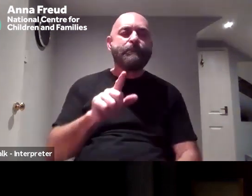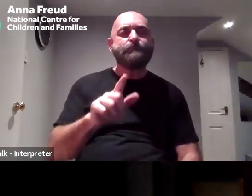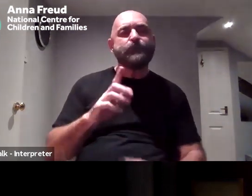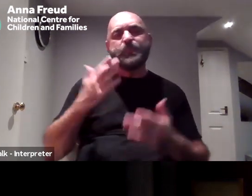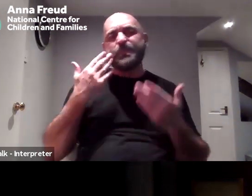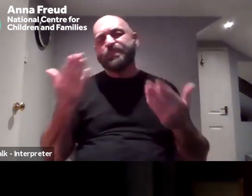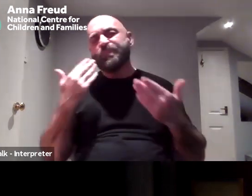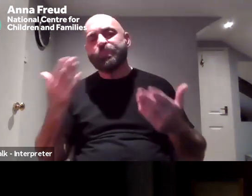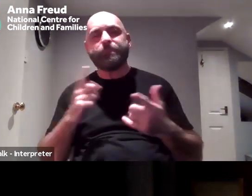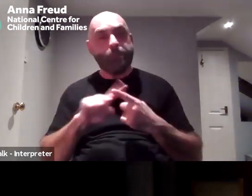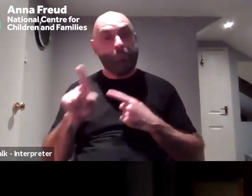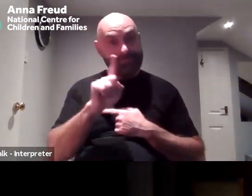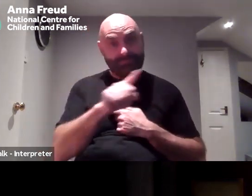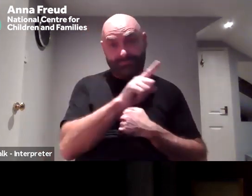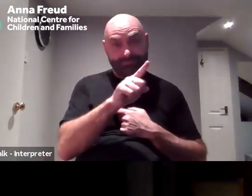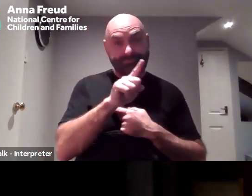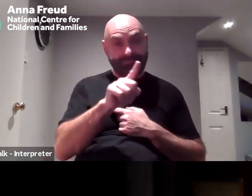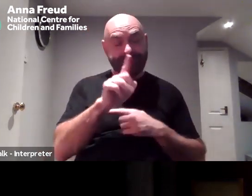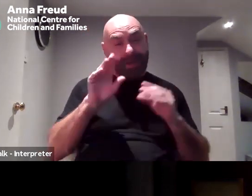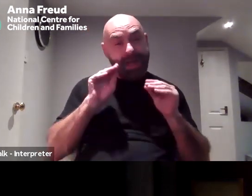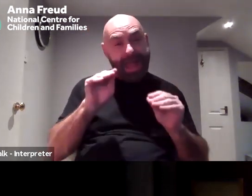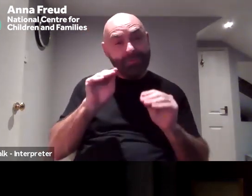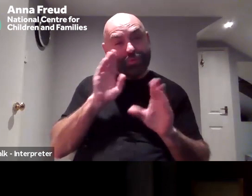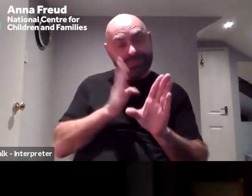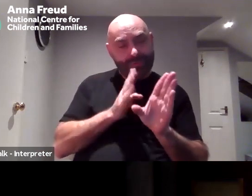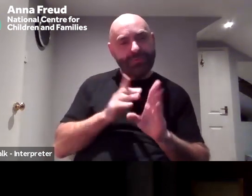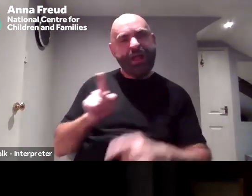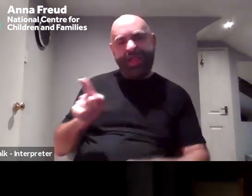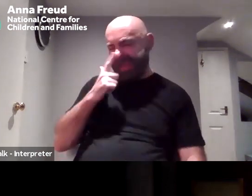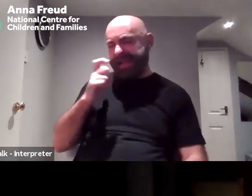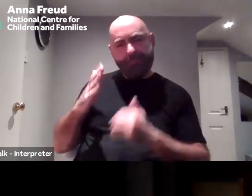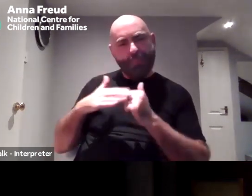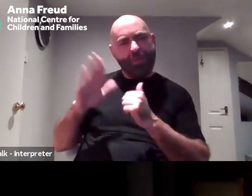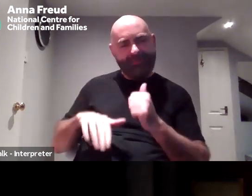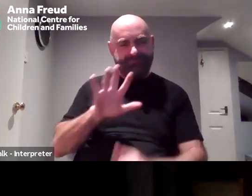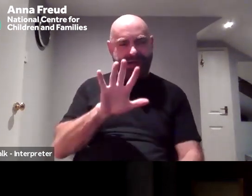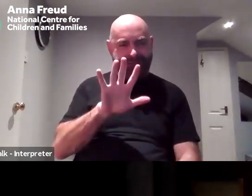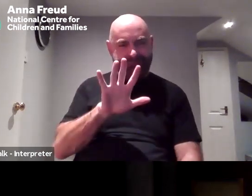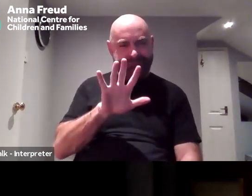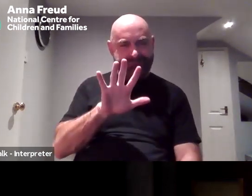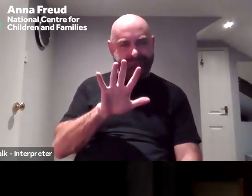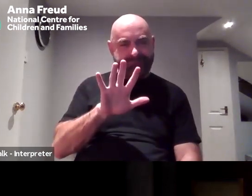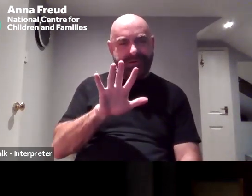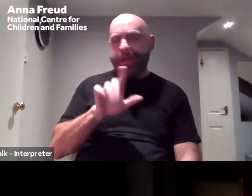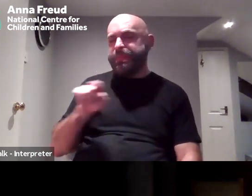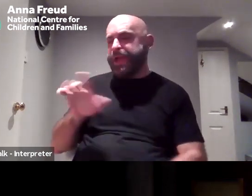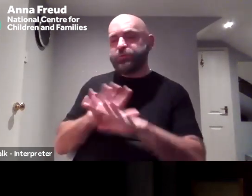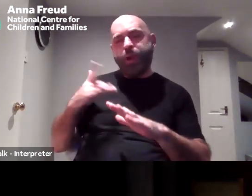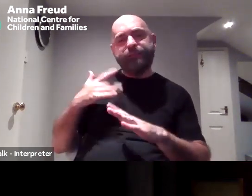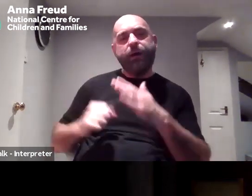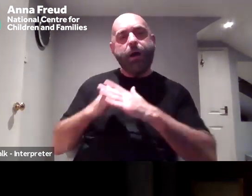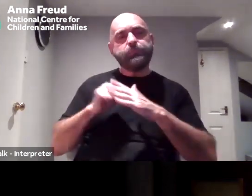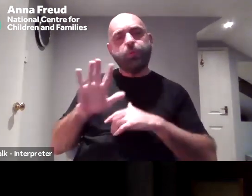know, but they're pretty sure that they have the potential to get more than that and that they're not living up to their